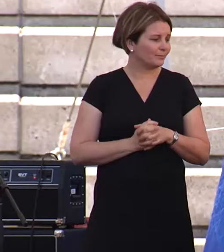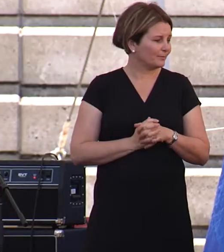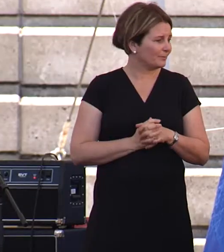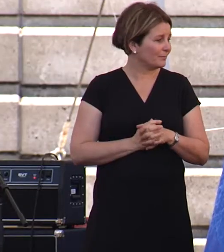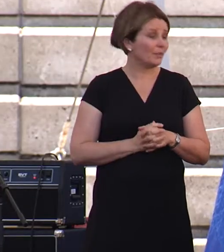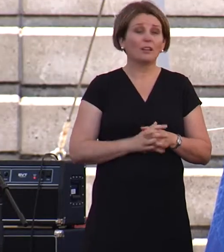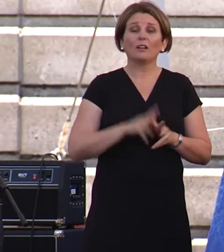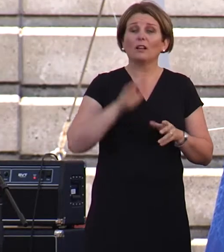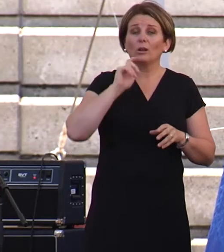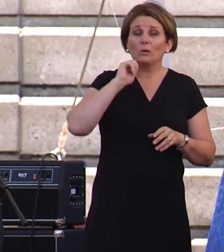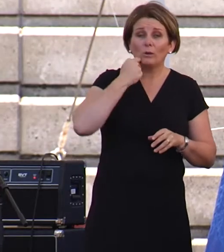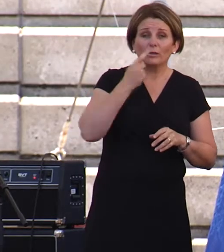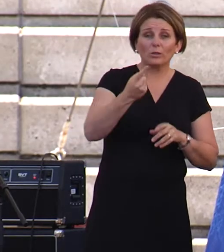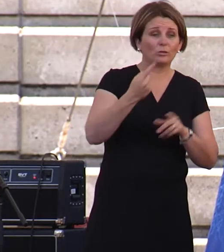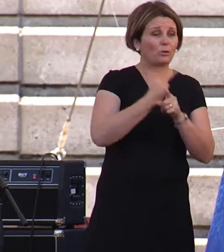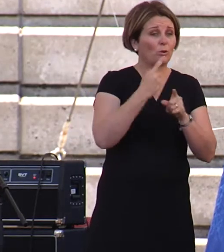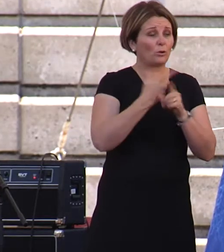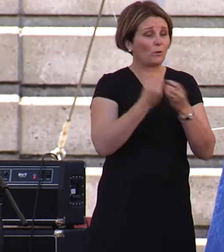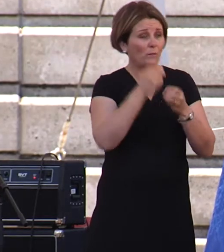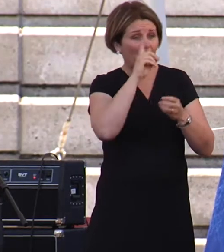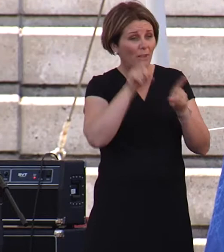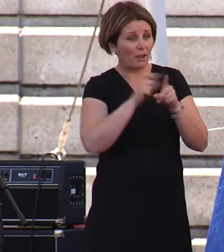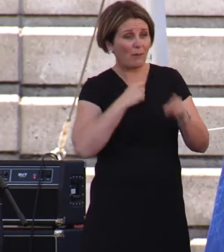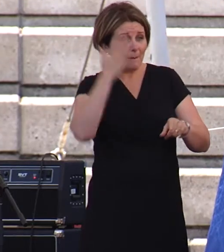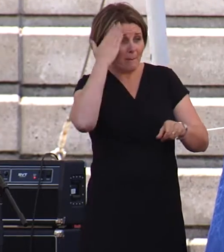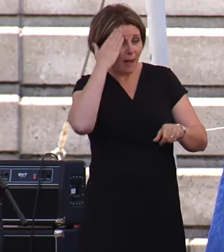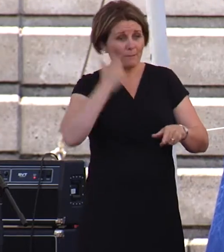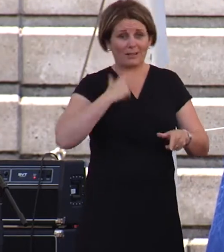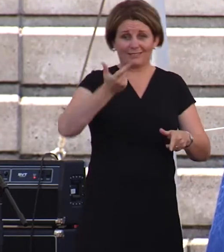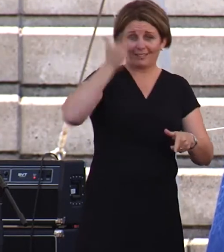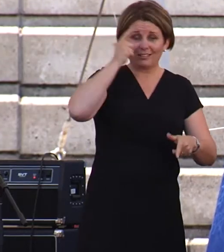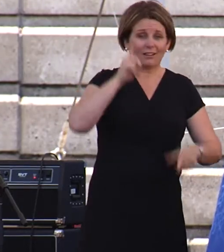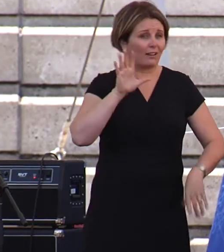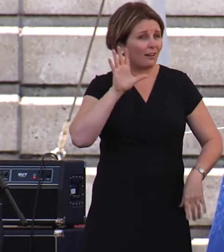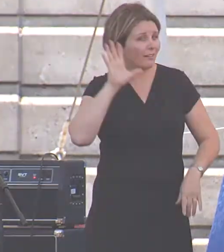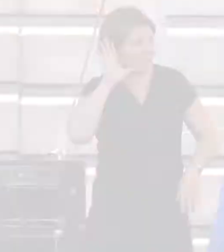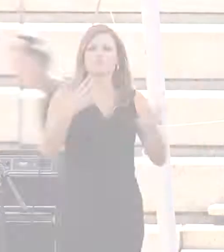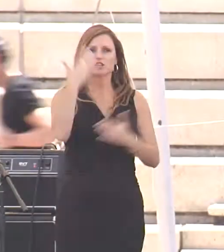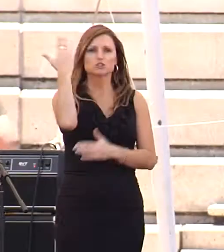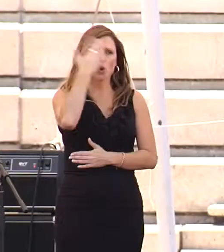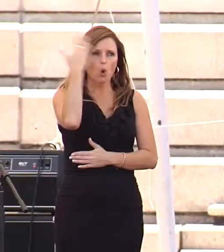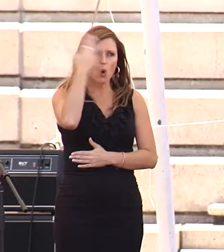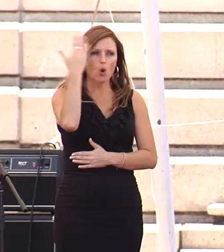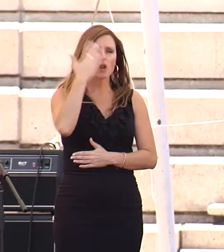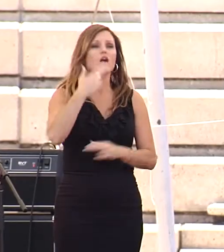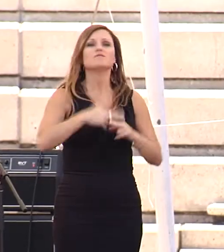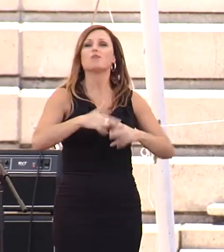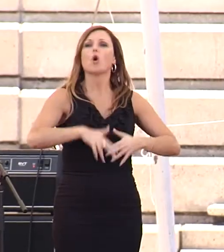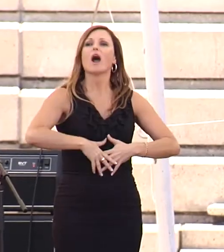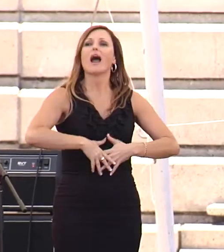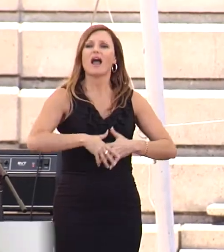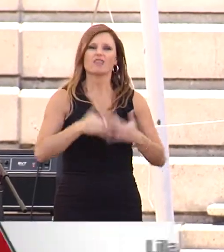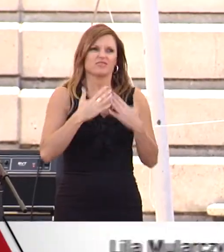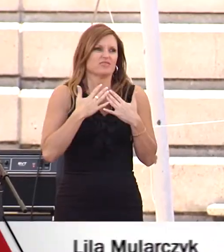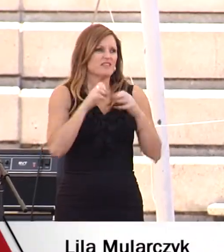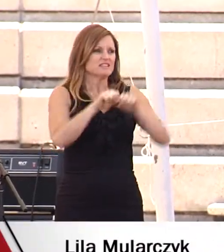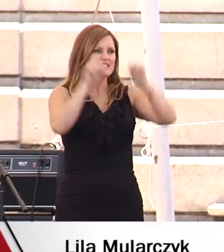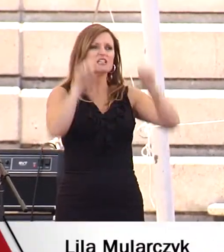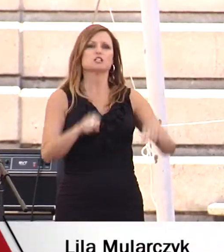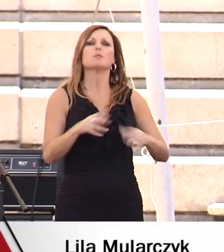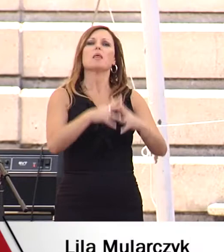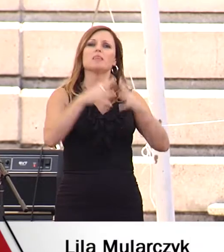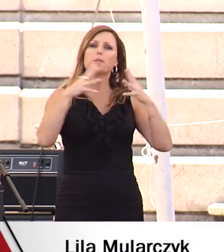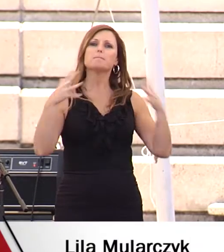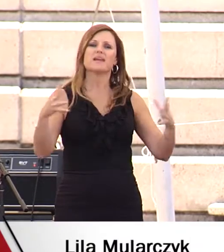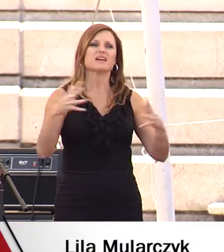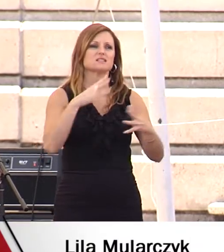And will you talk with people like my mum and my school teachers and listen to their concerns? For the sake of our system, the largest